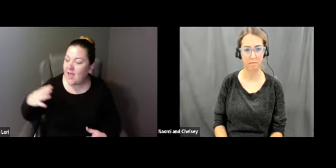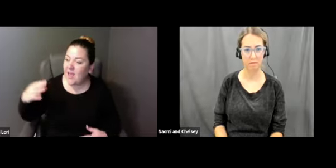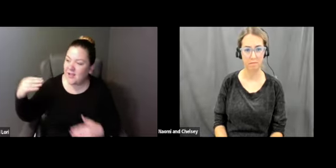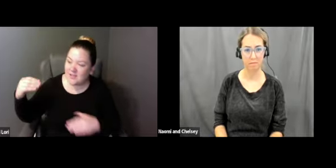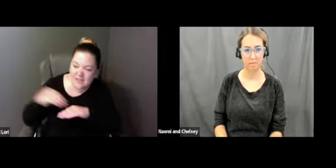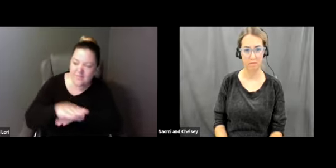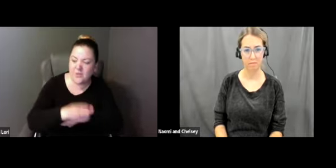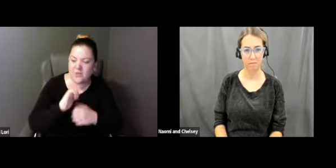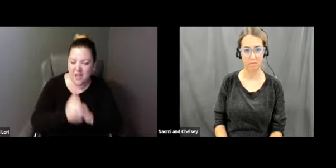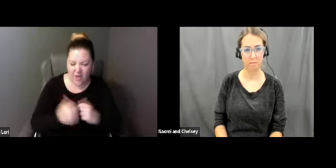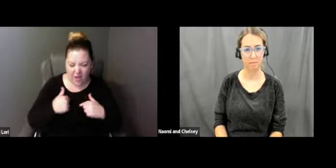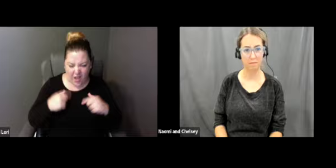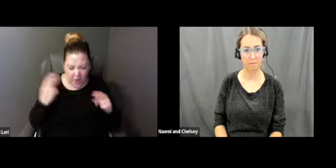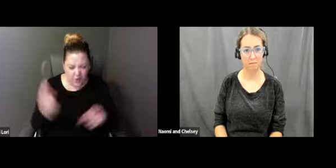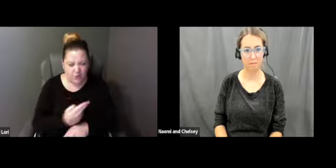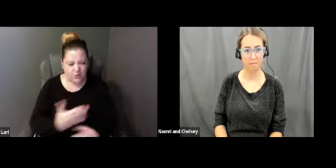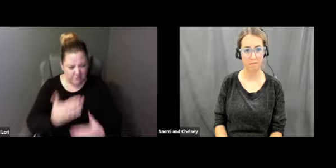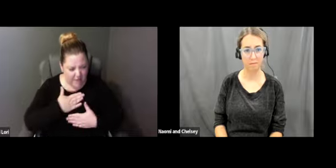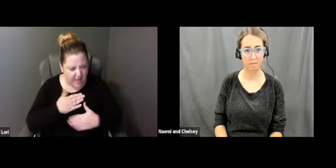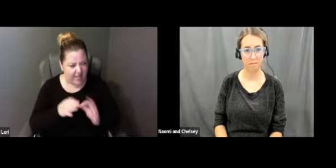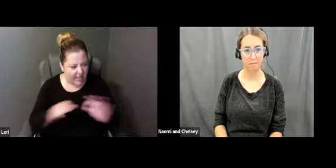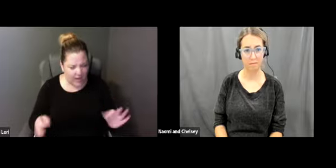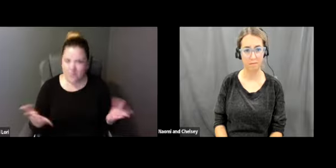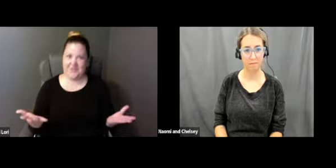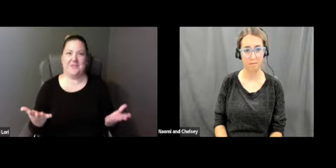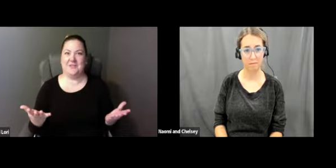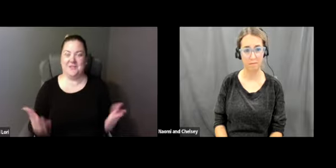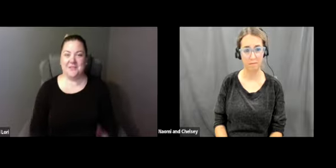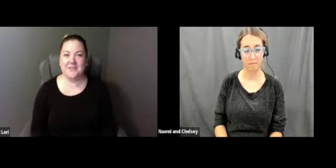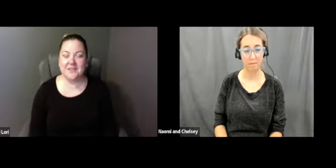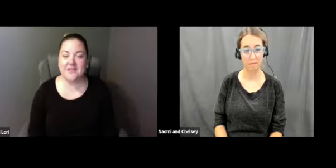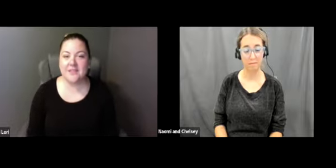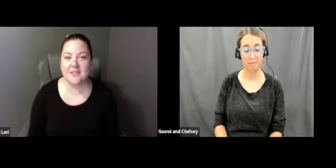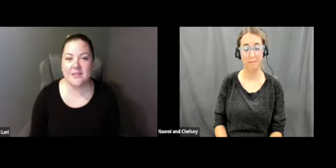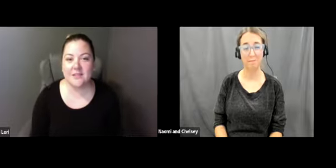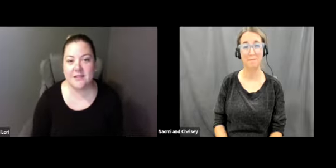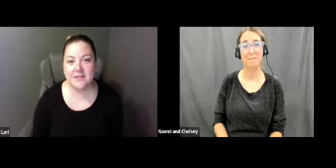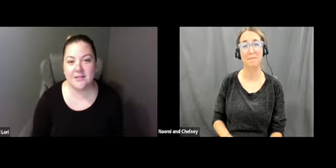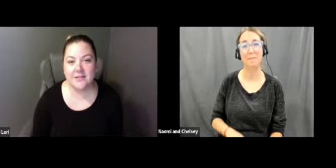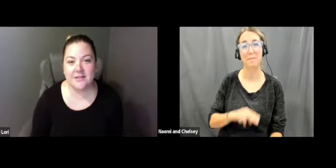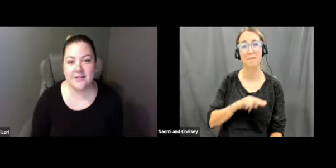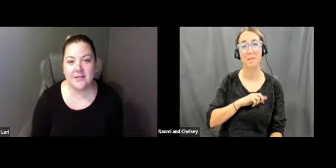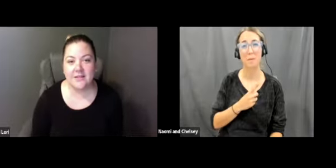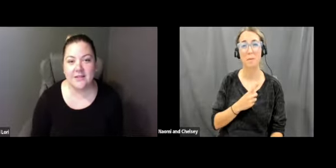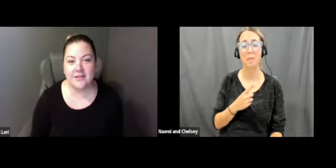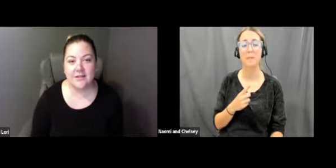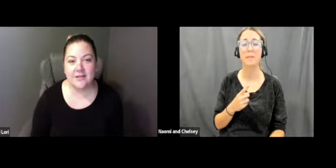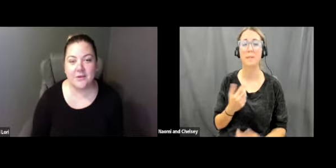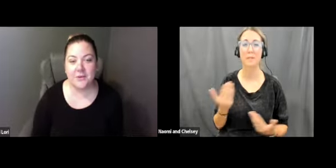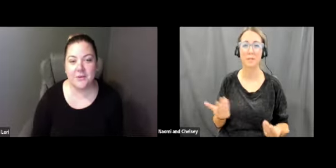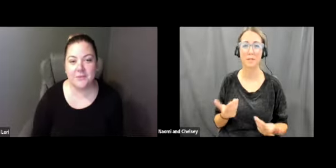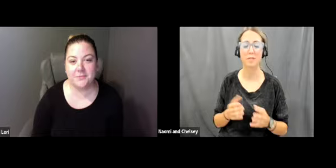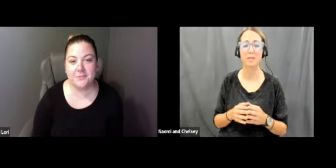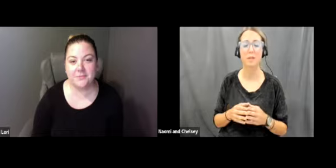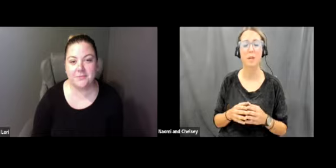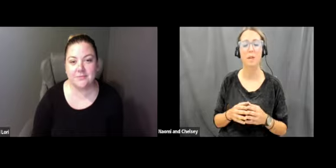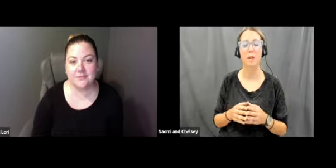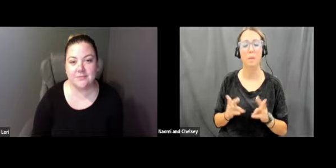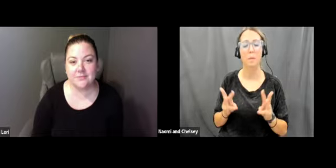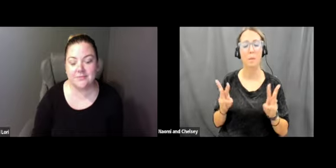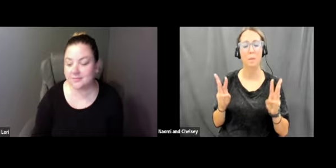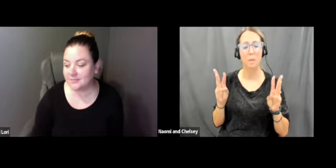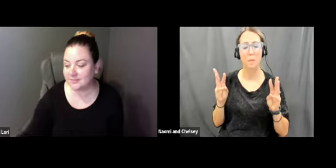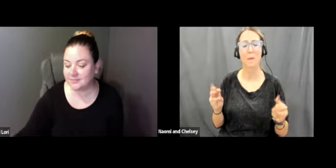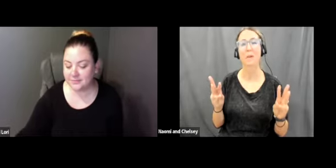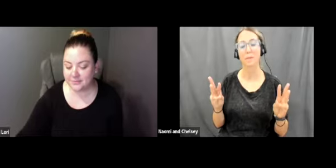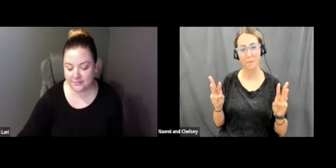own language. Naomi here. Yeah, that's huge. And I know that you have mentioned to me